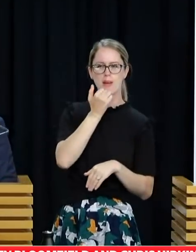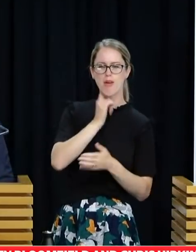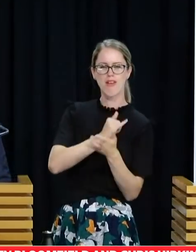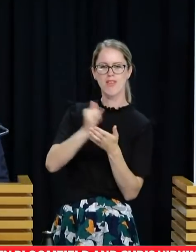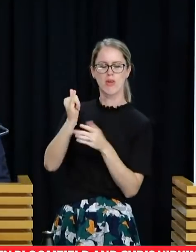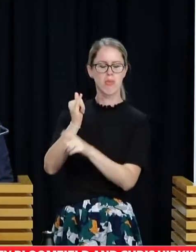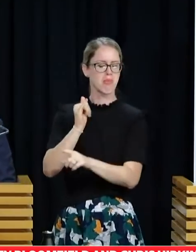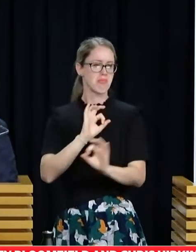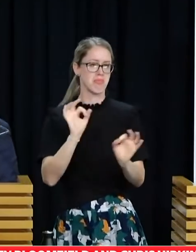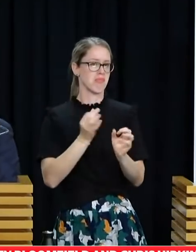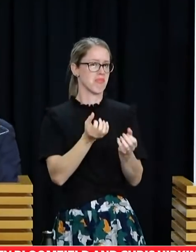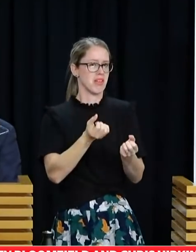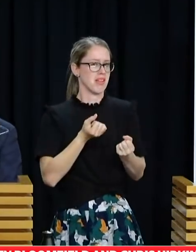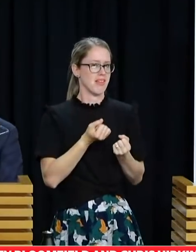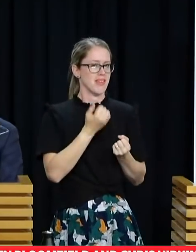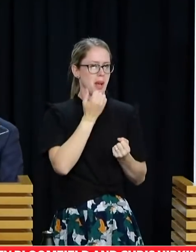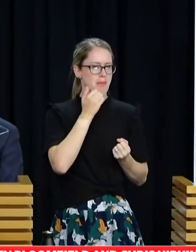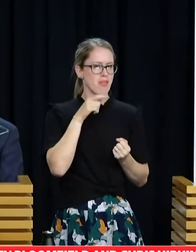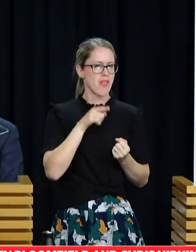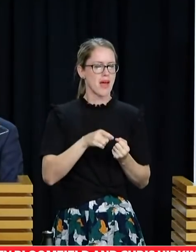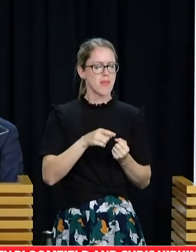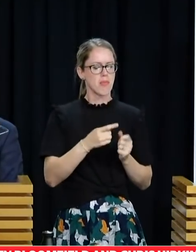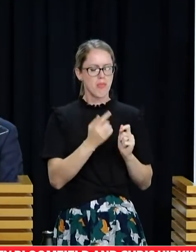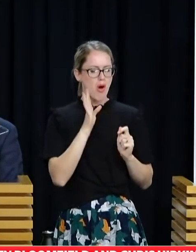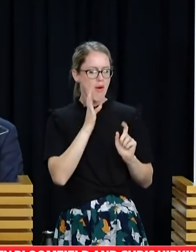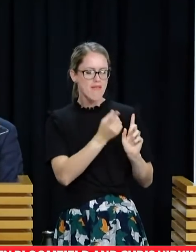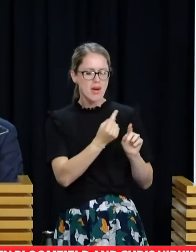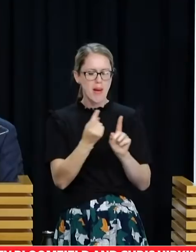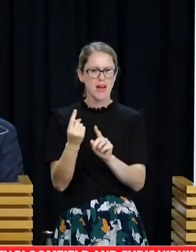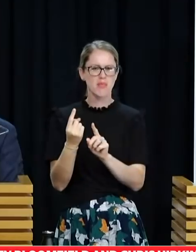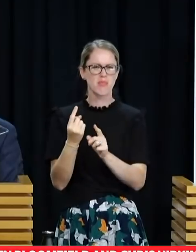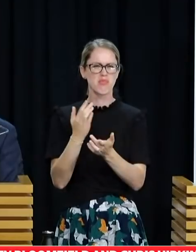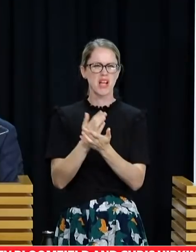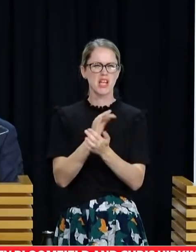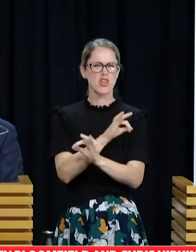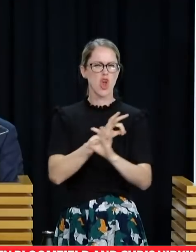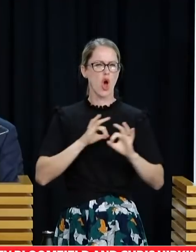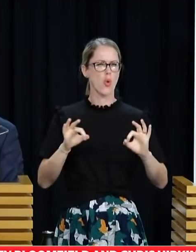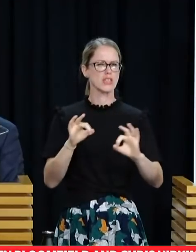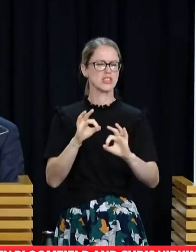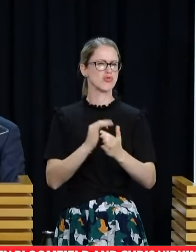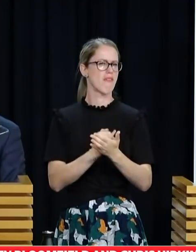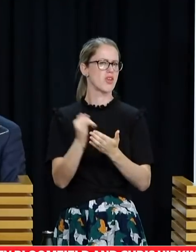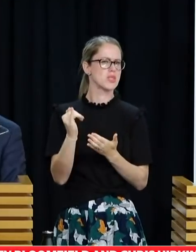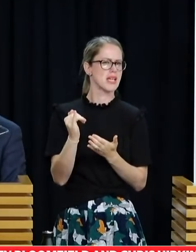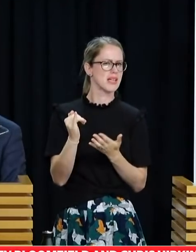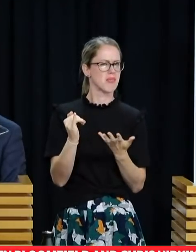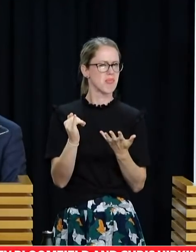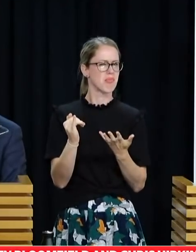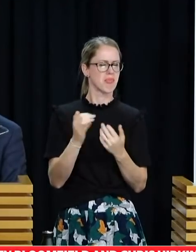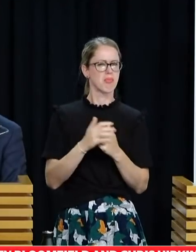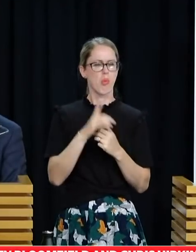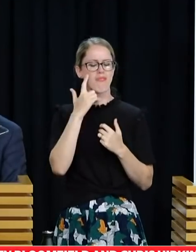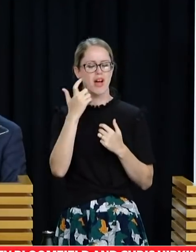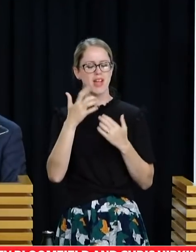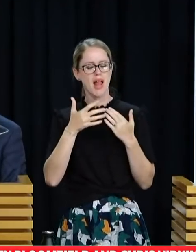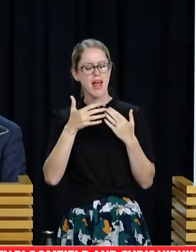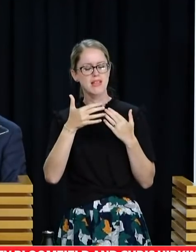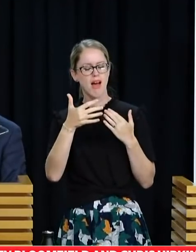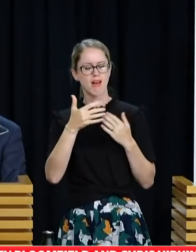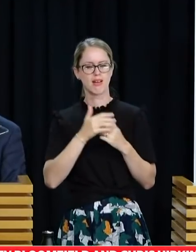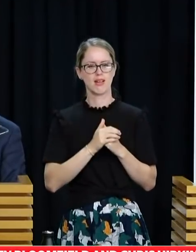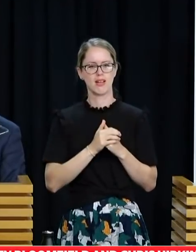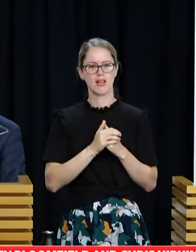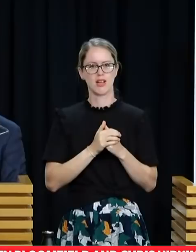The feedback that I've had from on the ground is that there haven't really been any refusals, but then we'll find out more once we